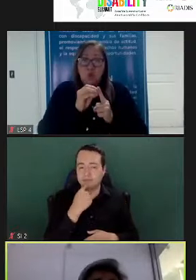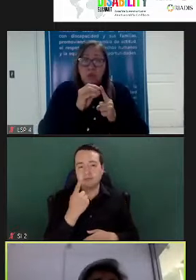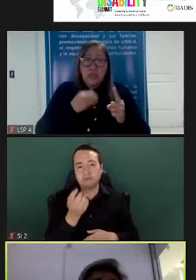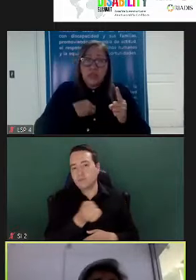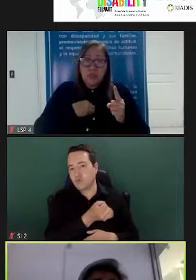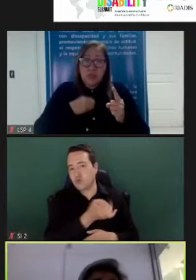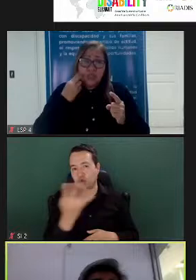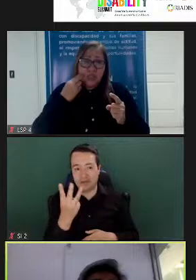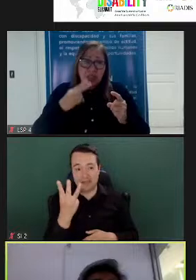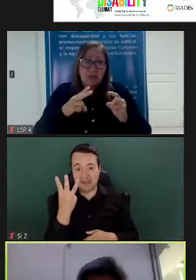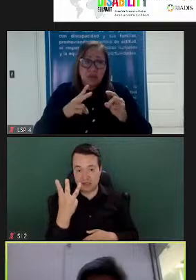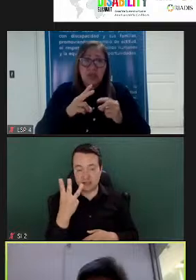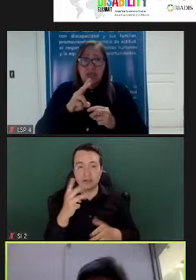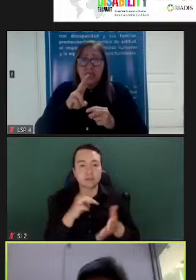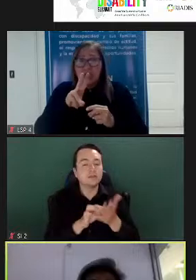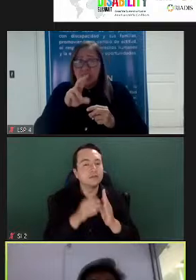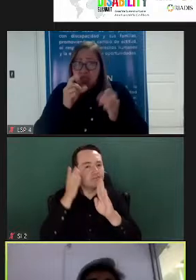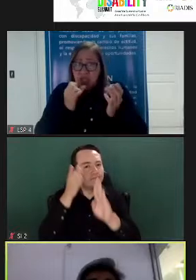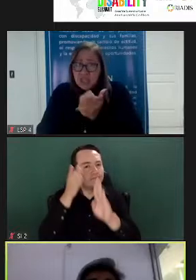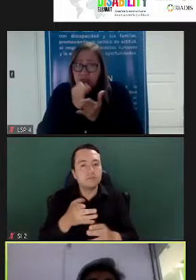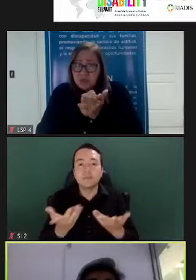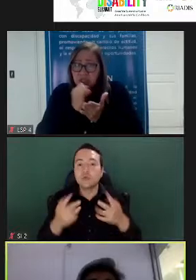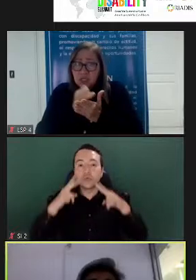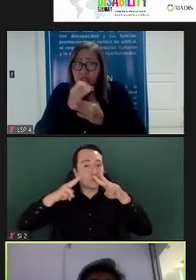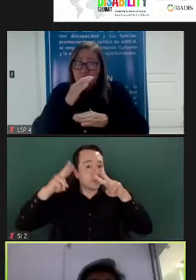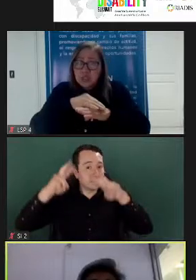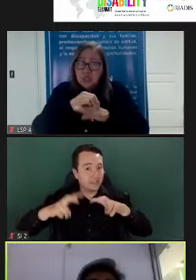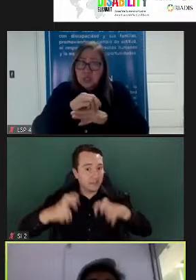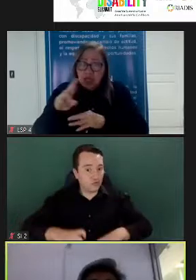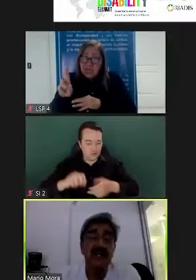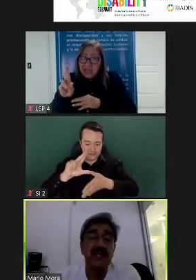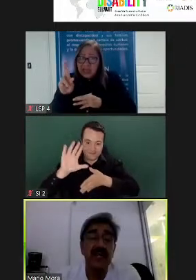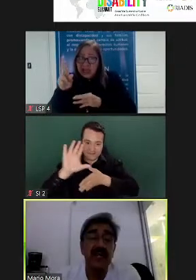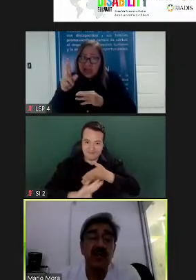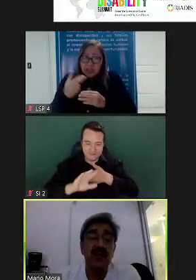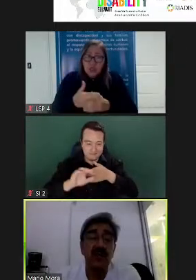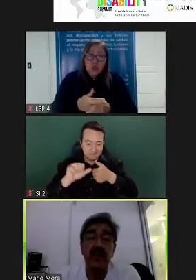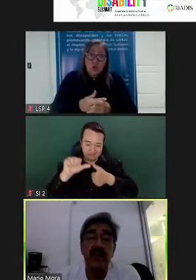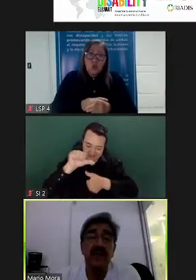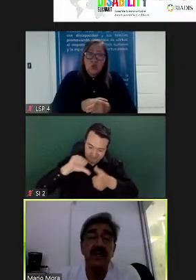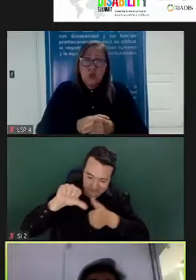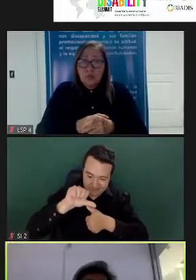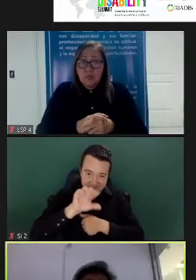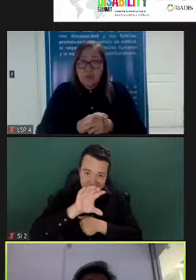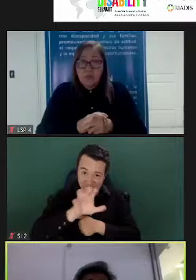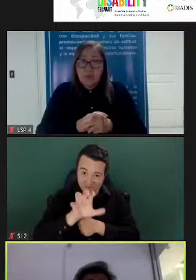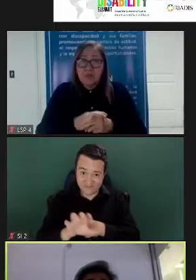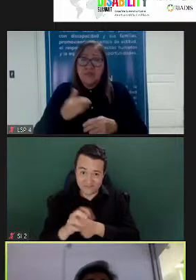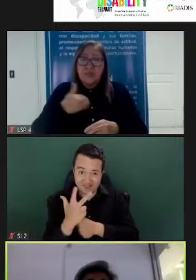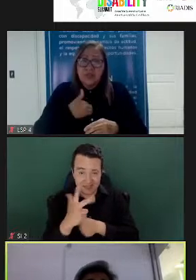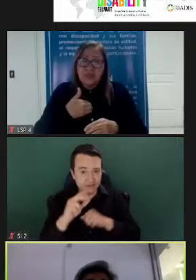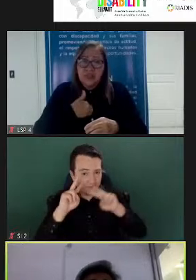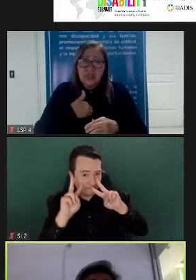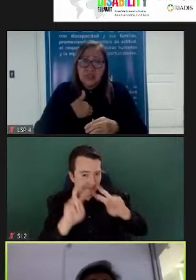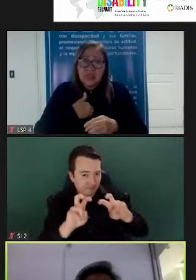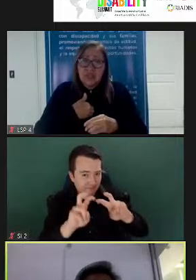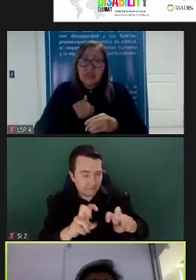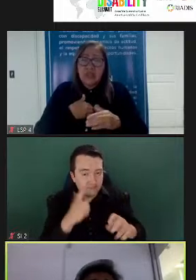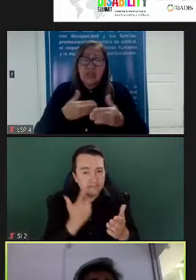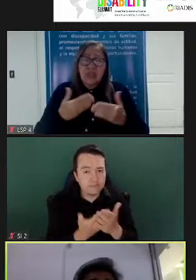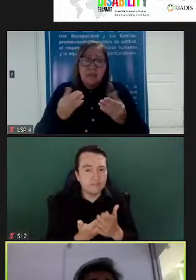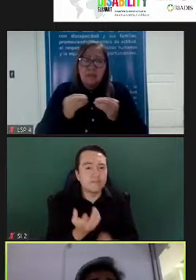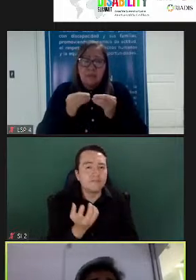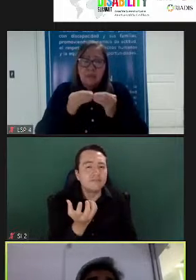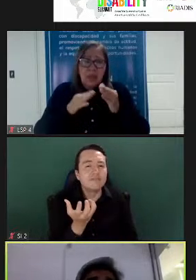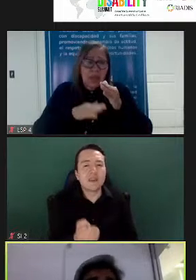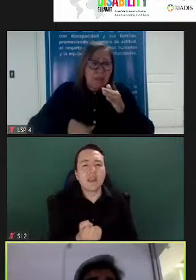the objective has to do with the implementation of this original investigation and this research has